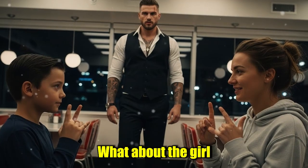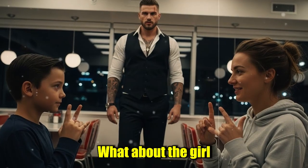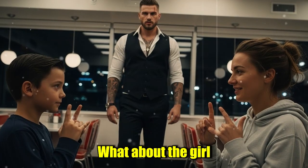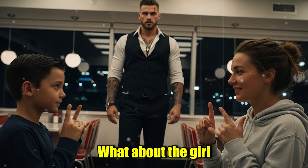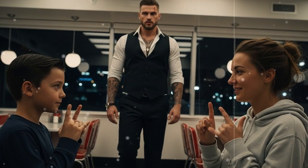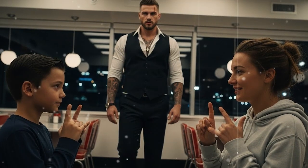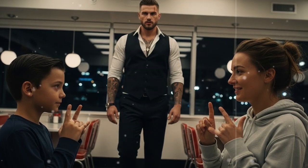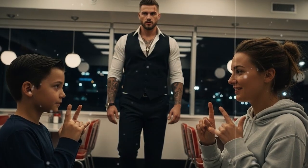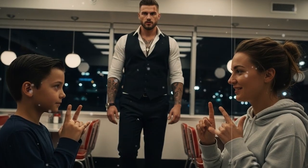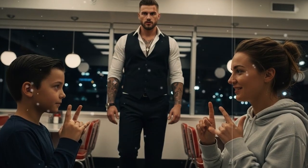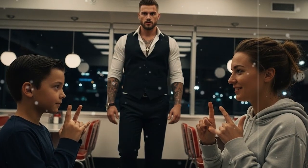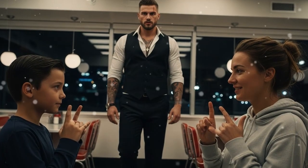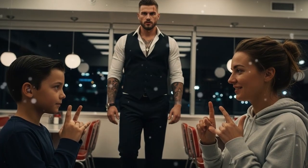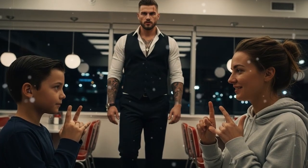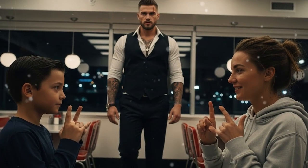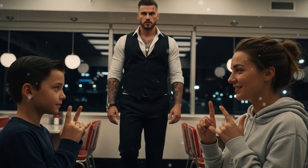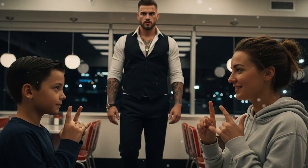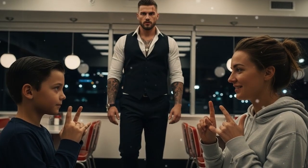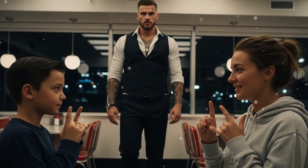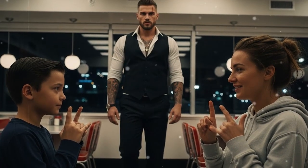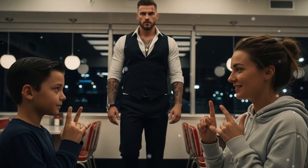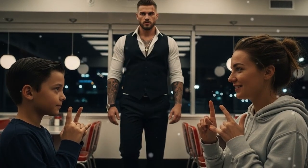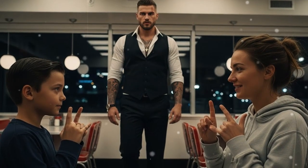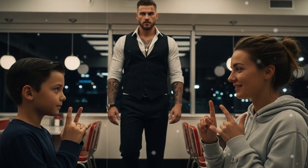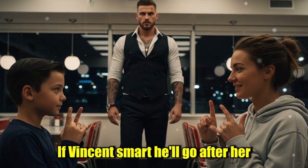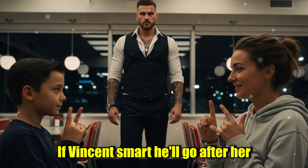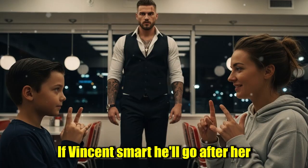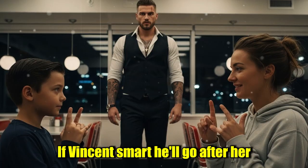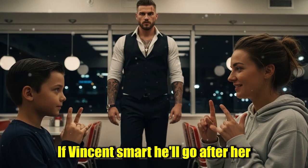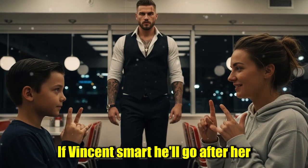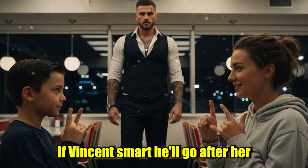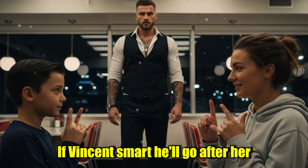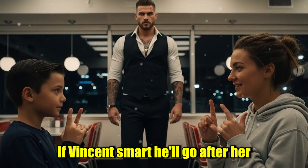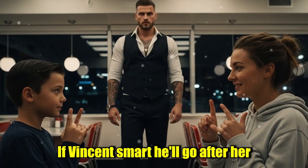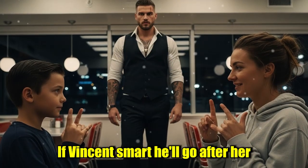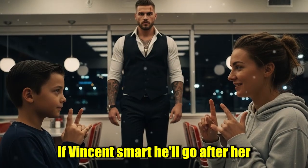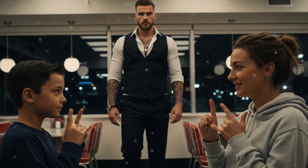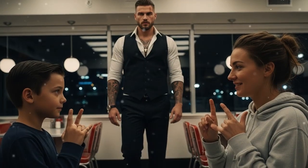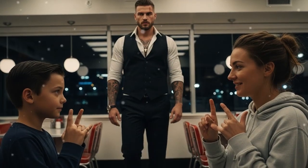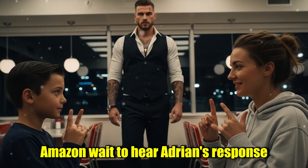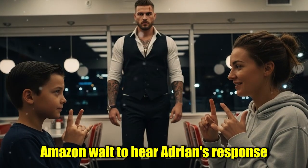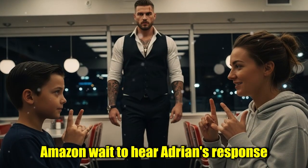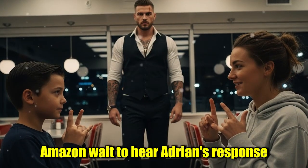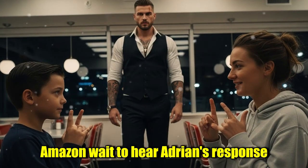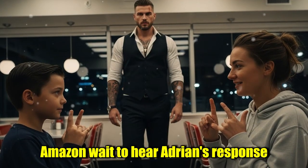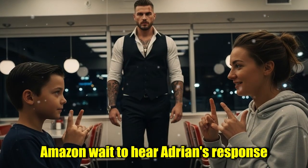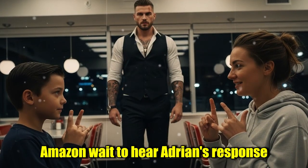the girl, boss?" "She's not protected like the kid is. If Vincent's smart, he'll go after her first." Emma didn't wait to hear